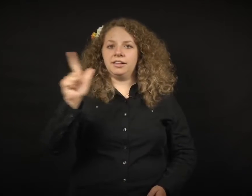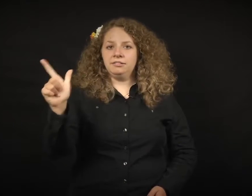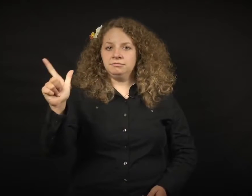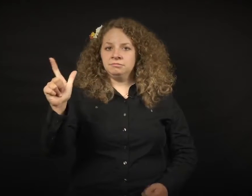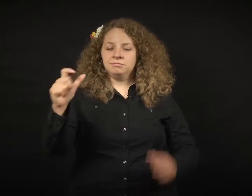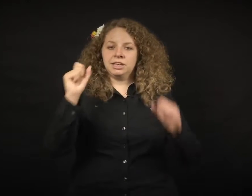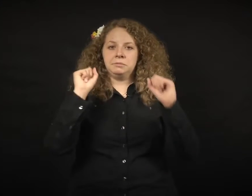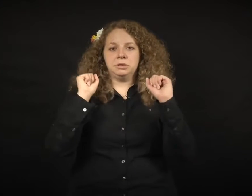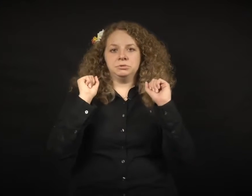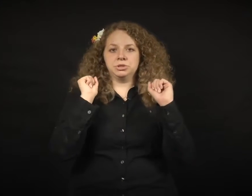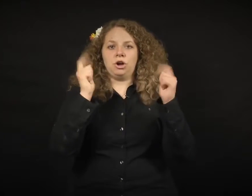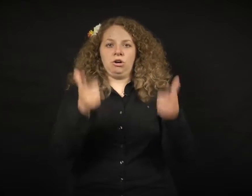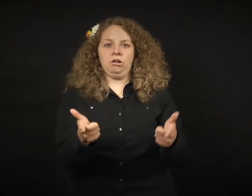A-L-L, can be used